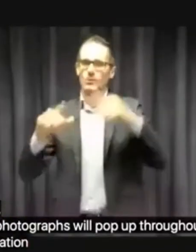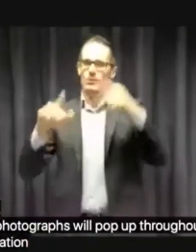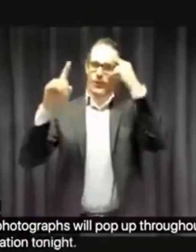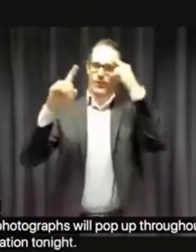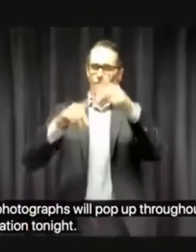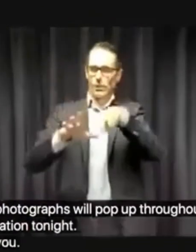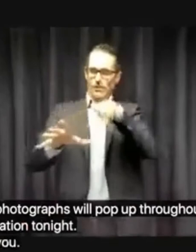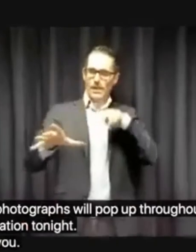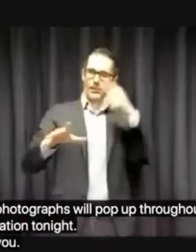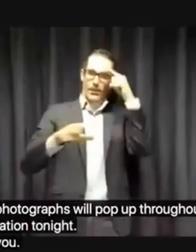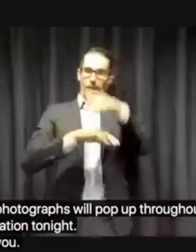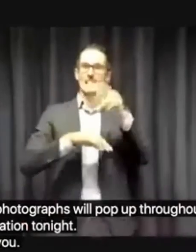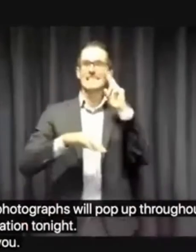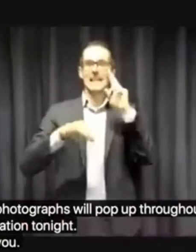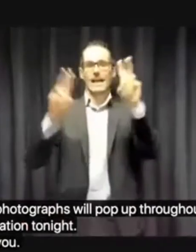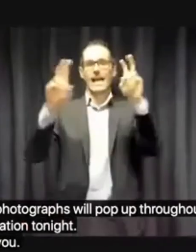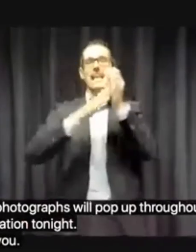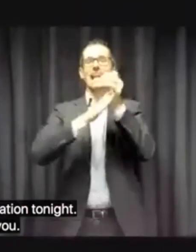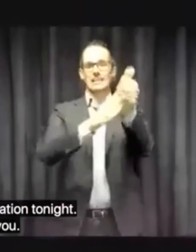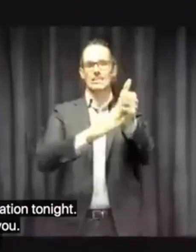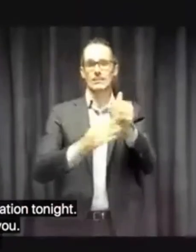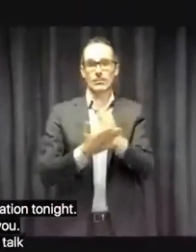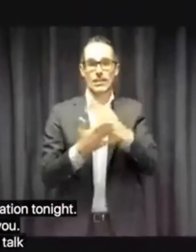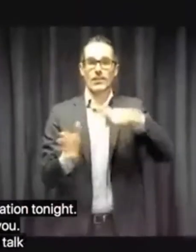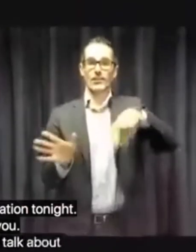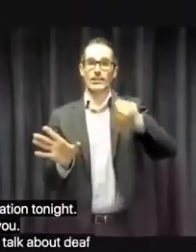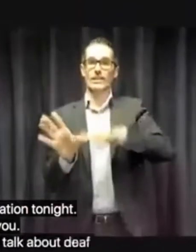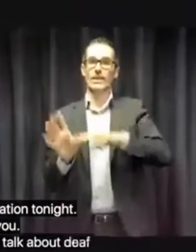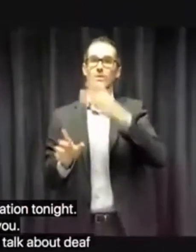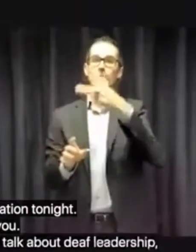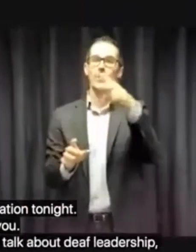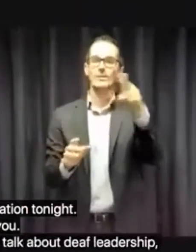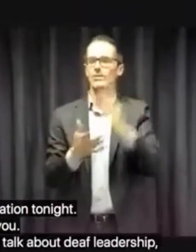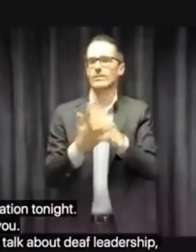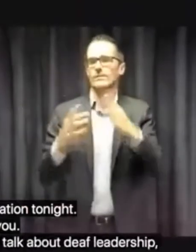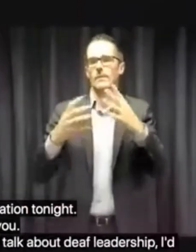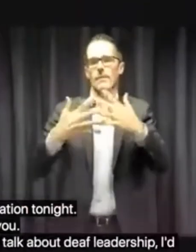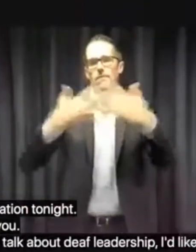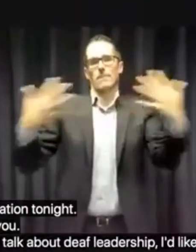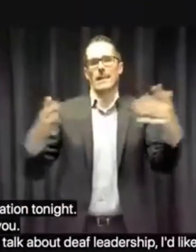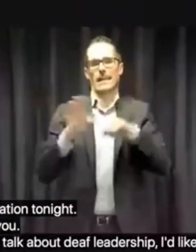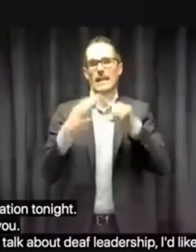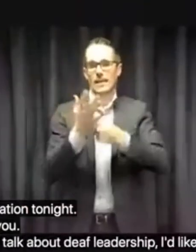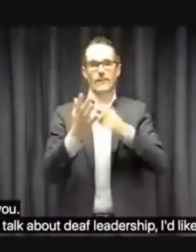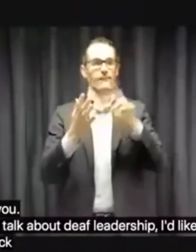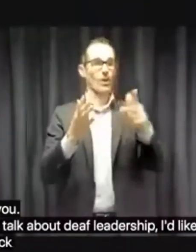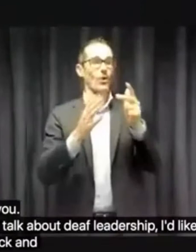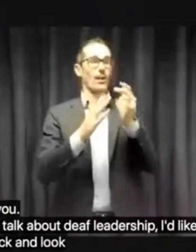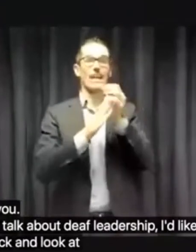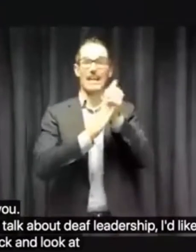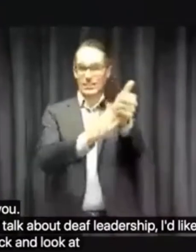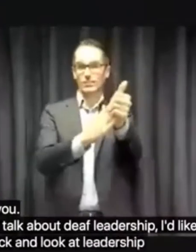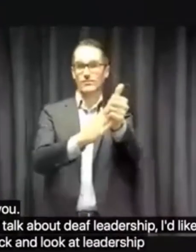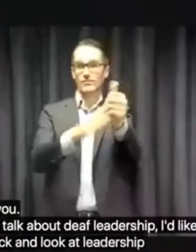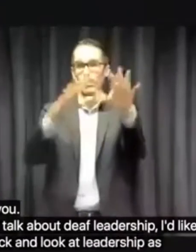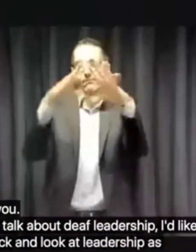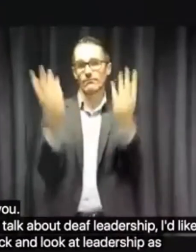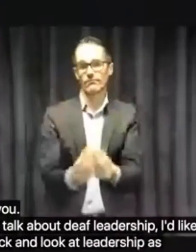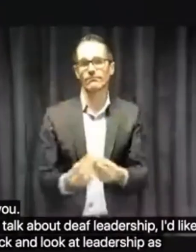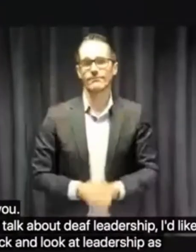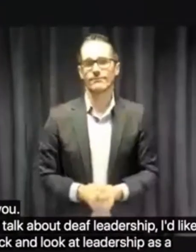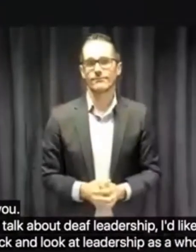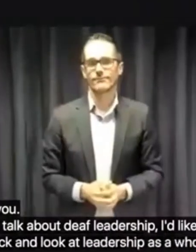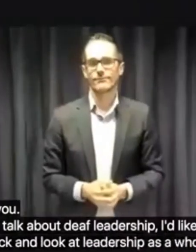Now, before I talk about deaf leadership, I'd like to take a step back and look at leadership as a whole. I think during 2020, it's been an extraordinary year